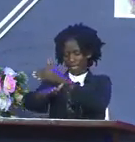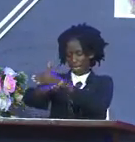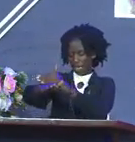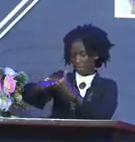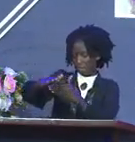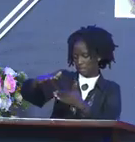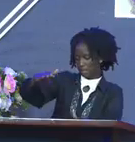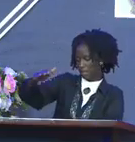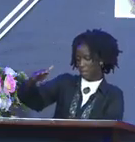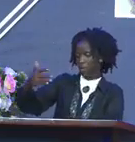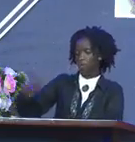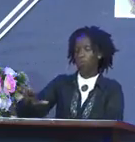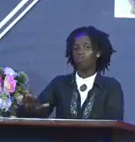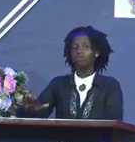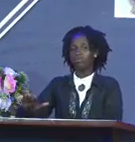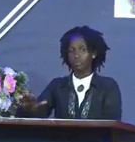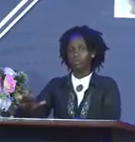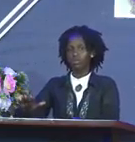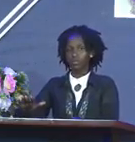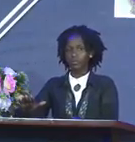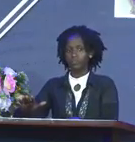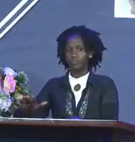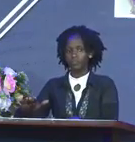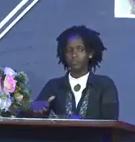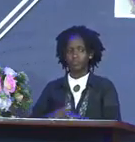when the leg had been cut off,